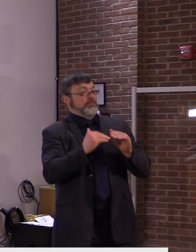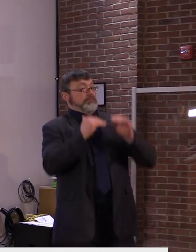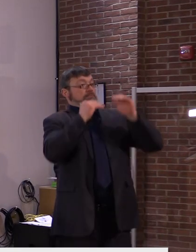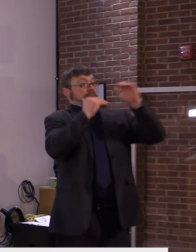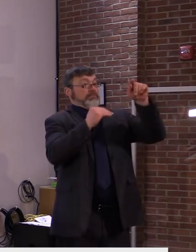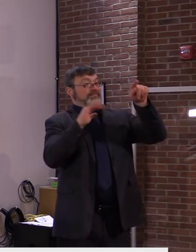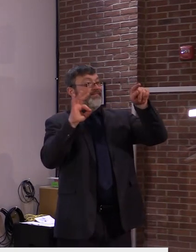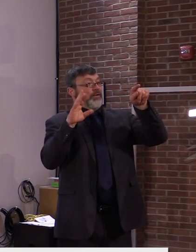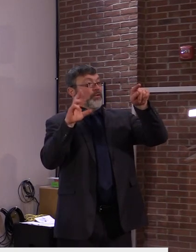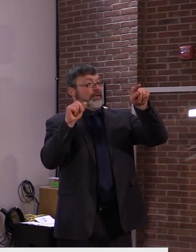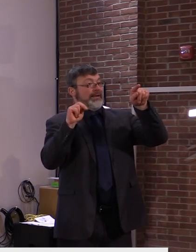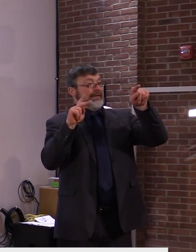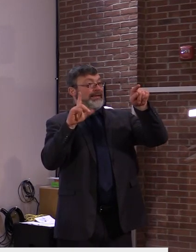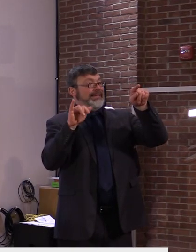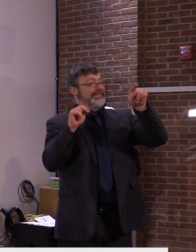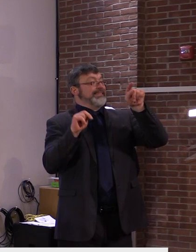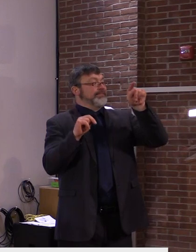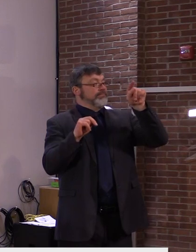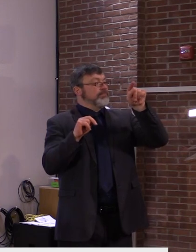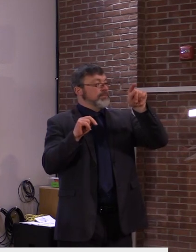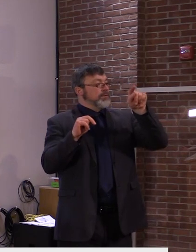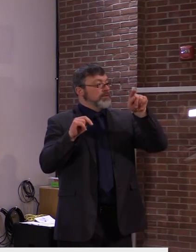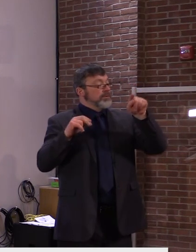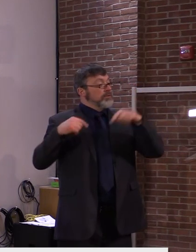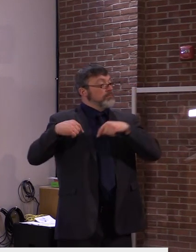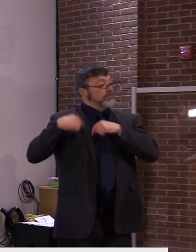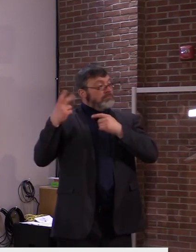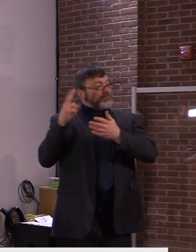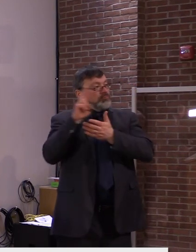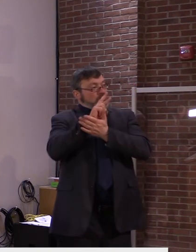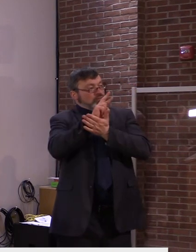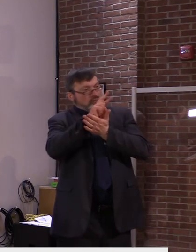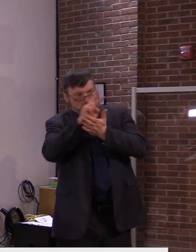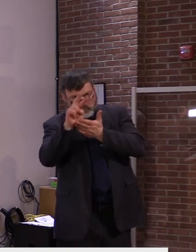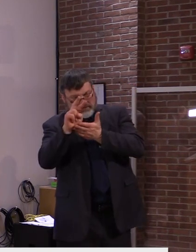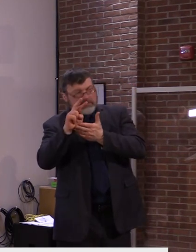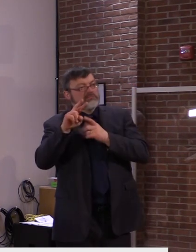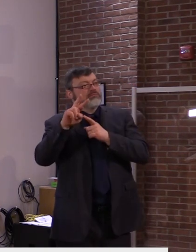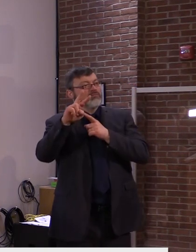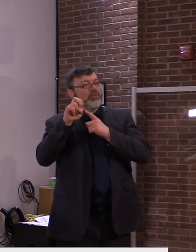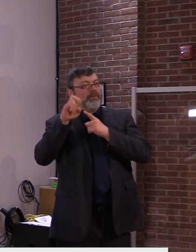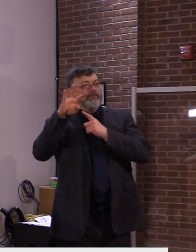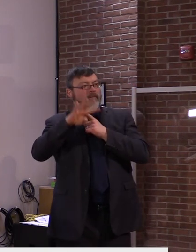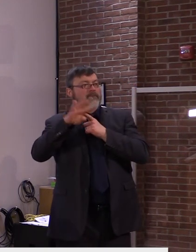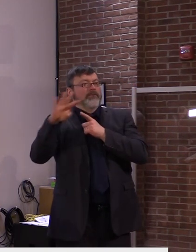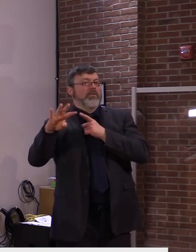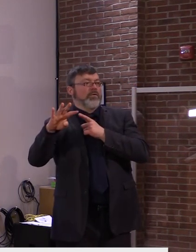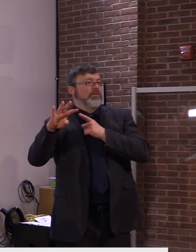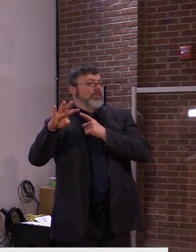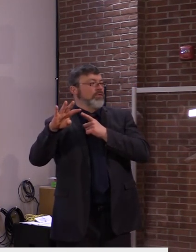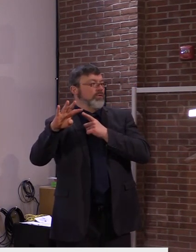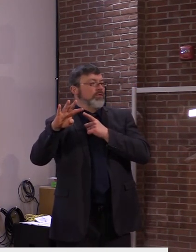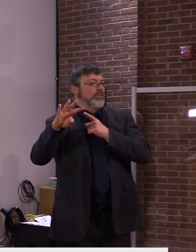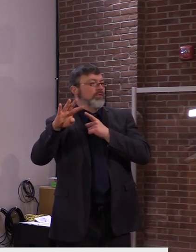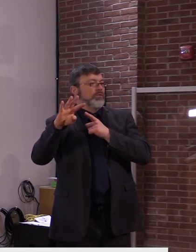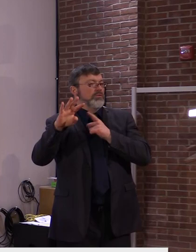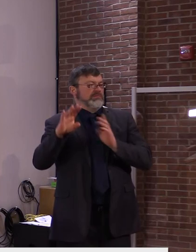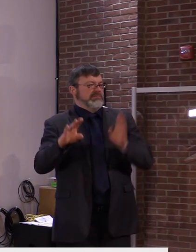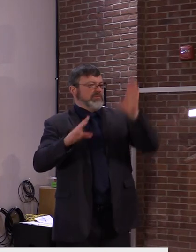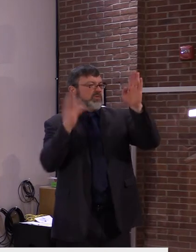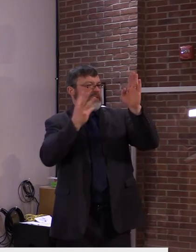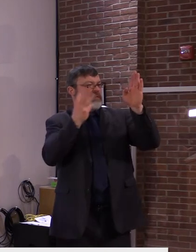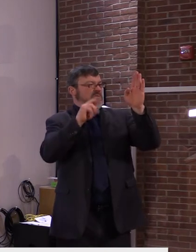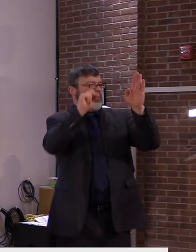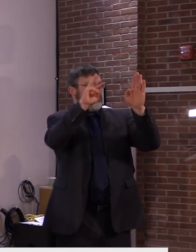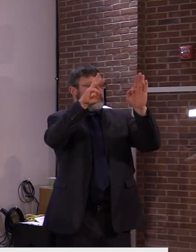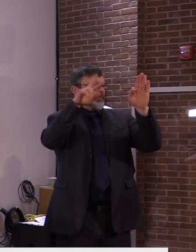reported 244 cases. There are 68 cases associated with active outbreaks. Several towns have